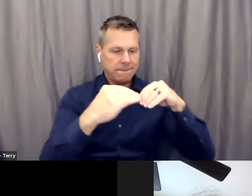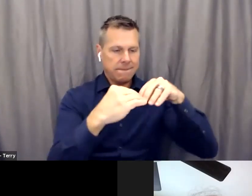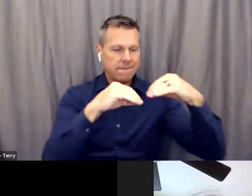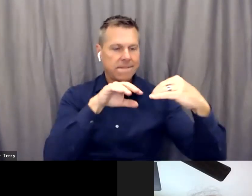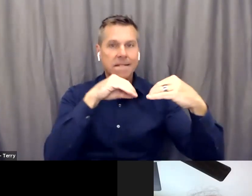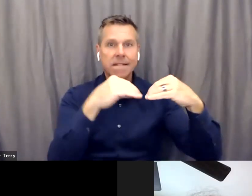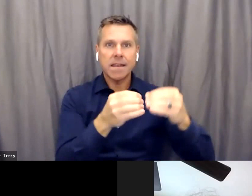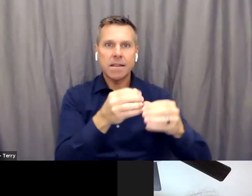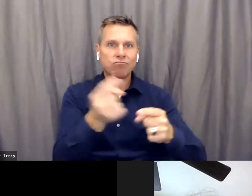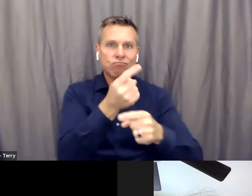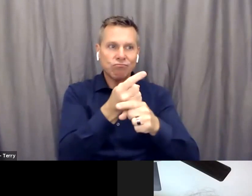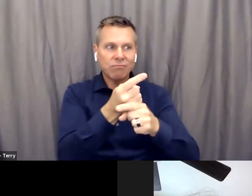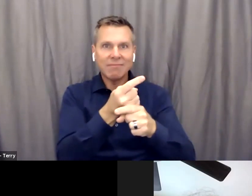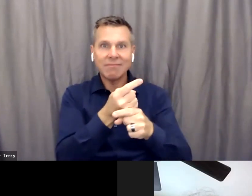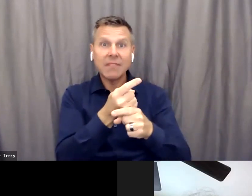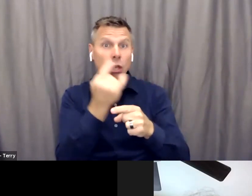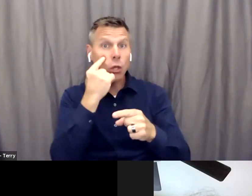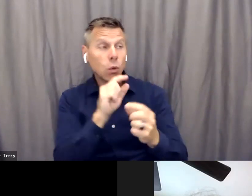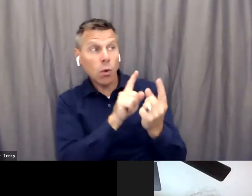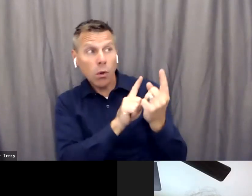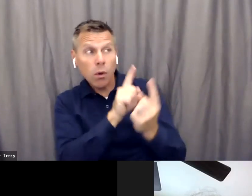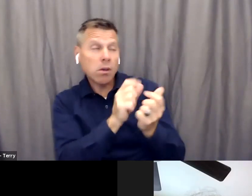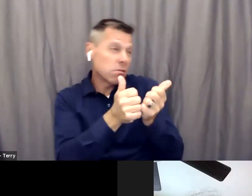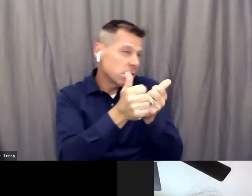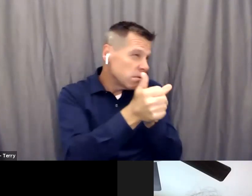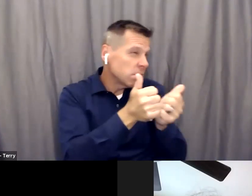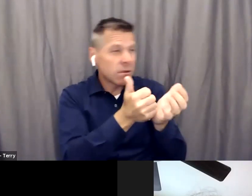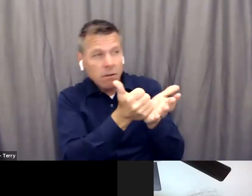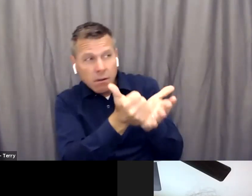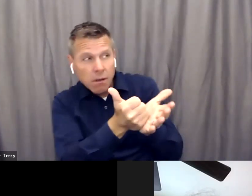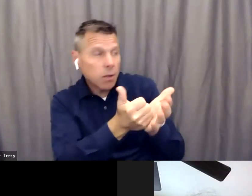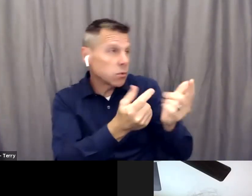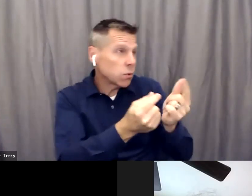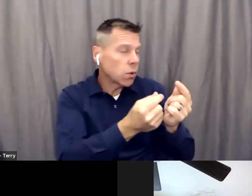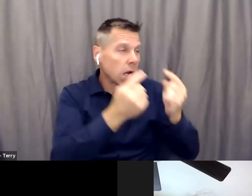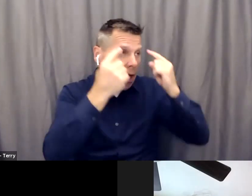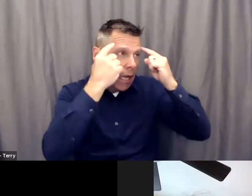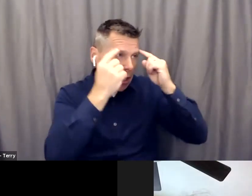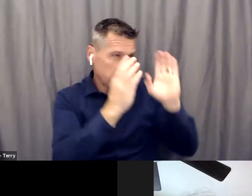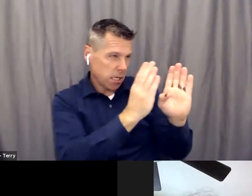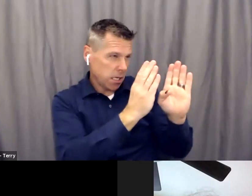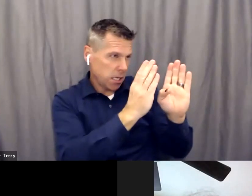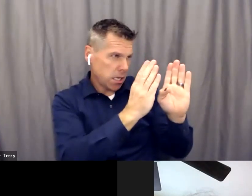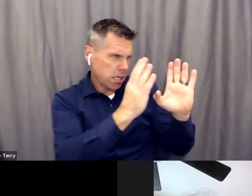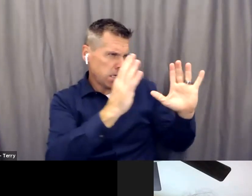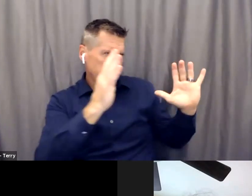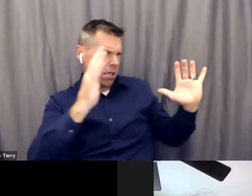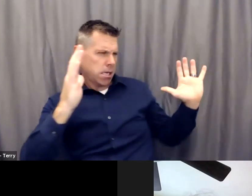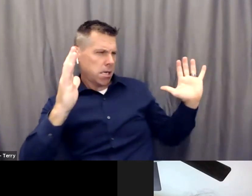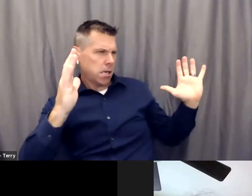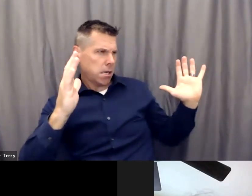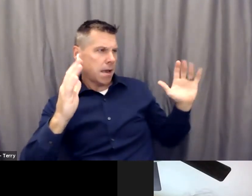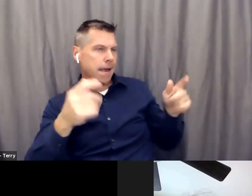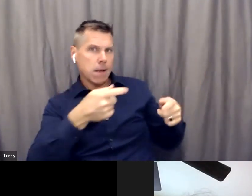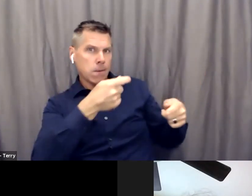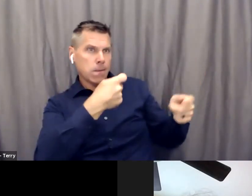individuals, you will begin to think outside the box and say, wait a minute, I can't get a new person,